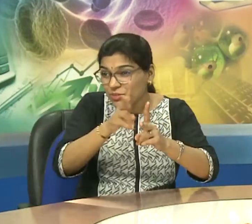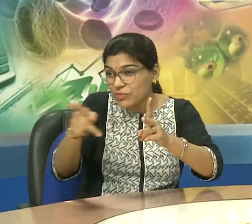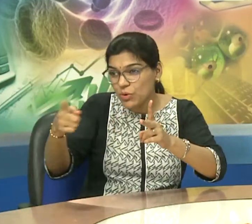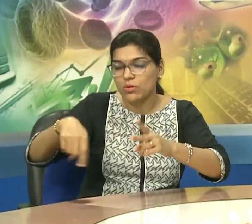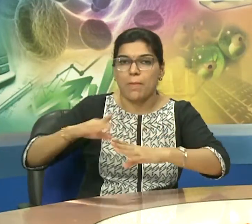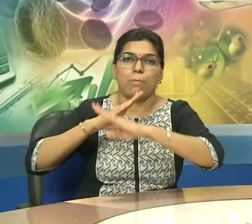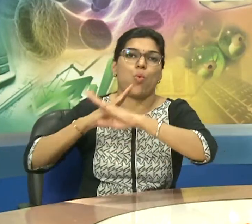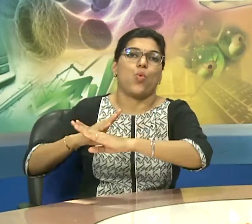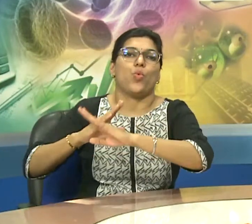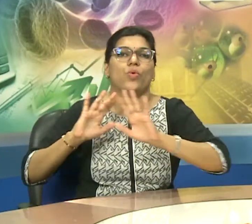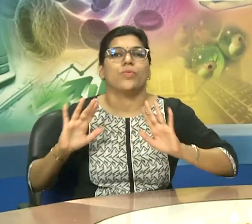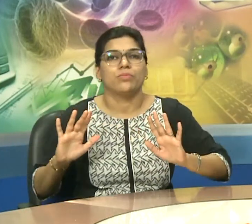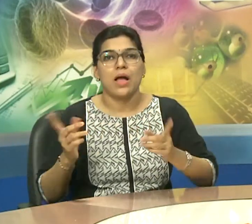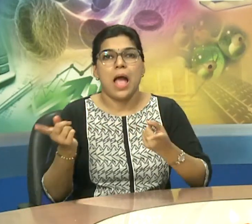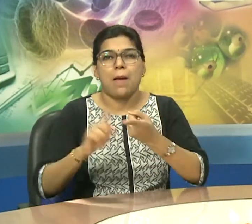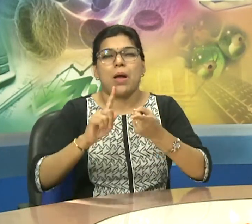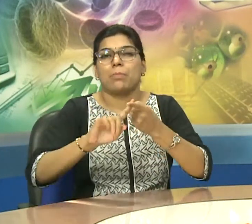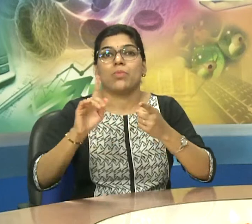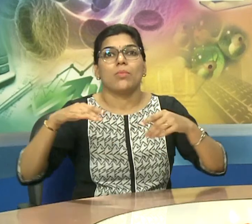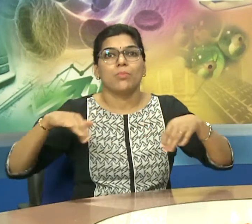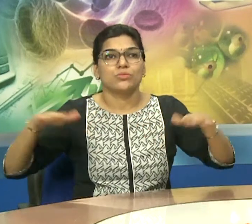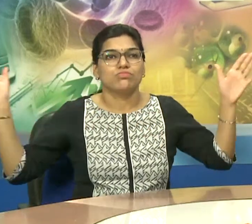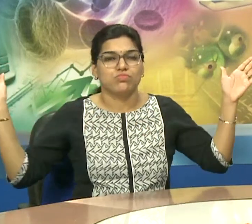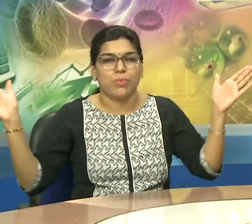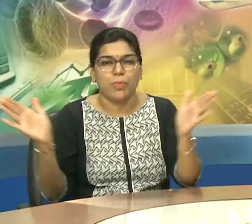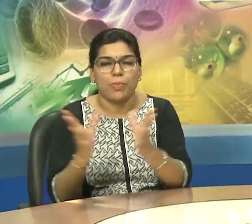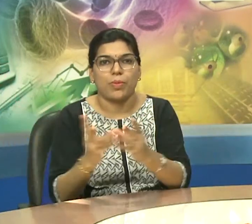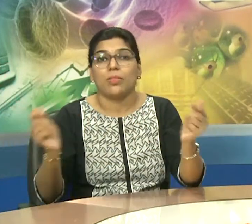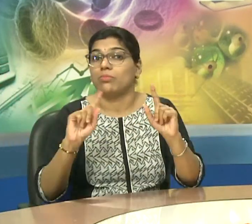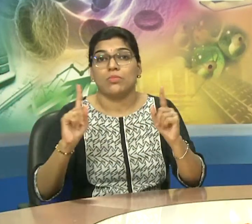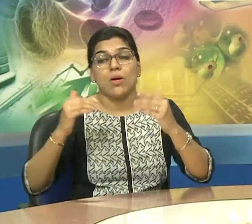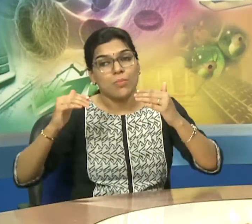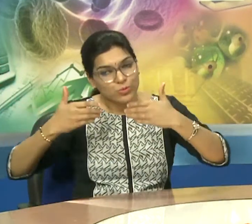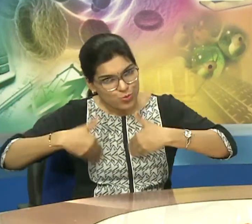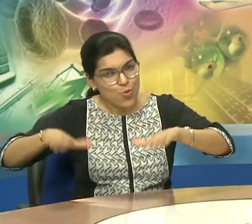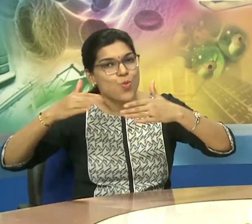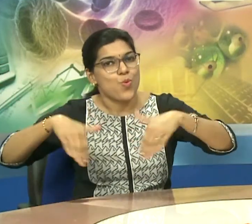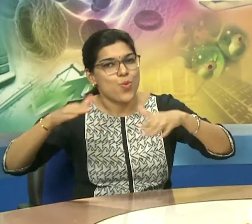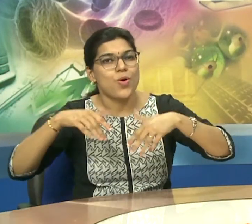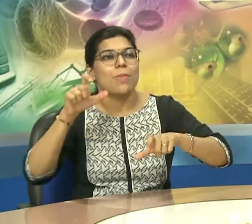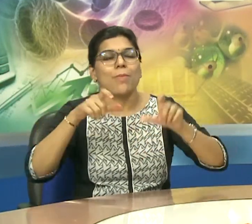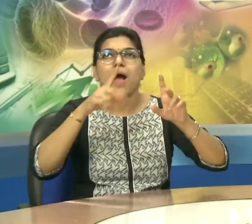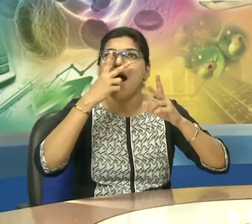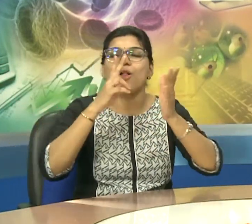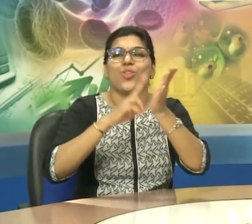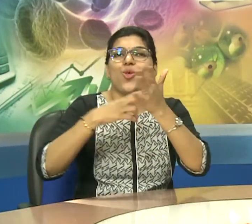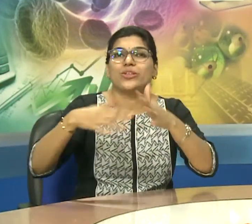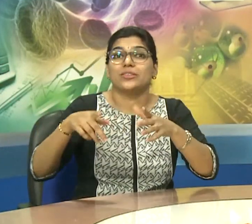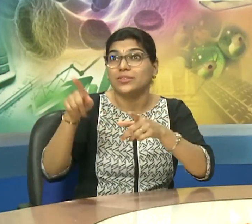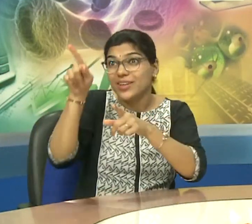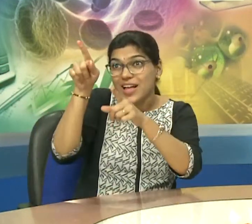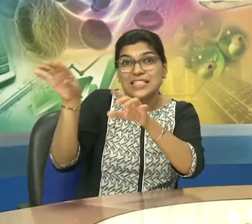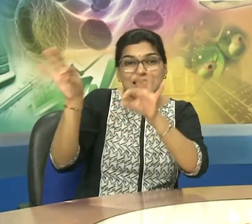and the Indian Wildlife Act protects all these